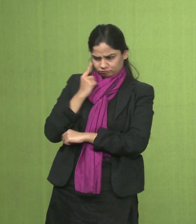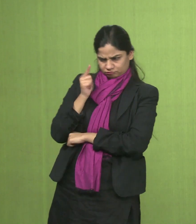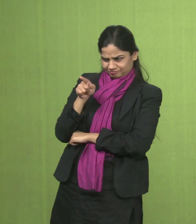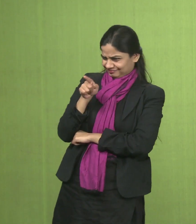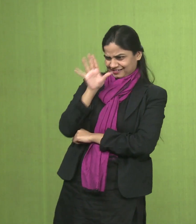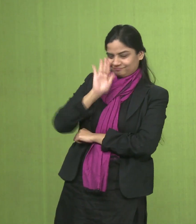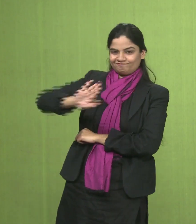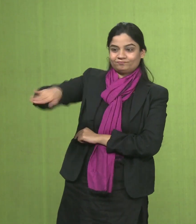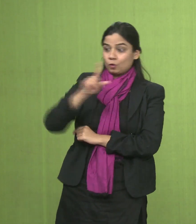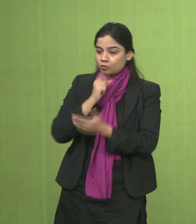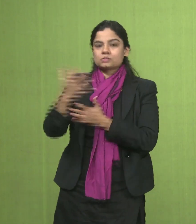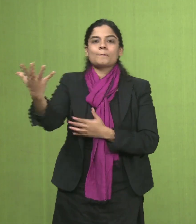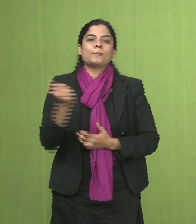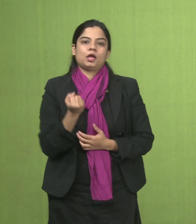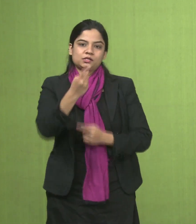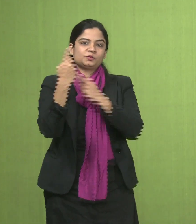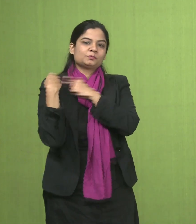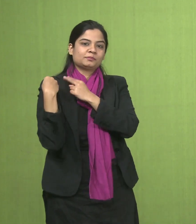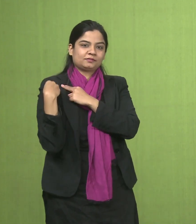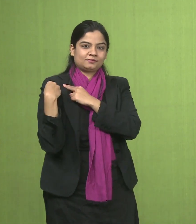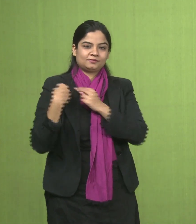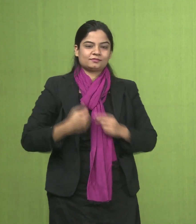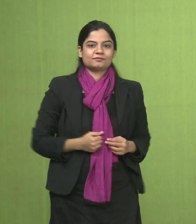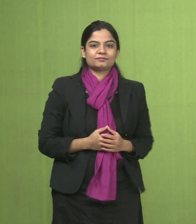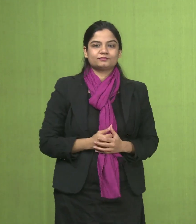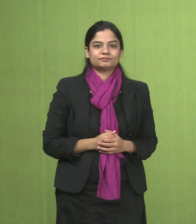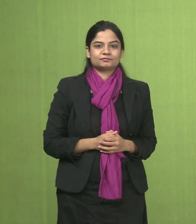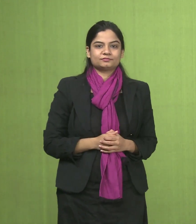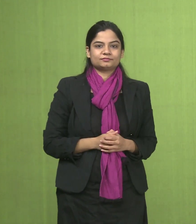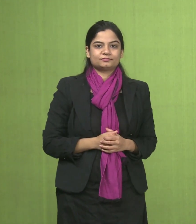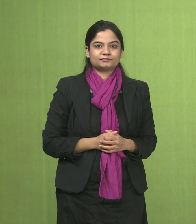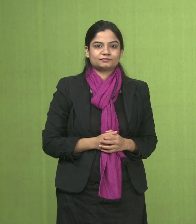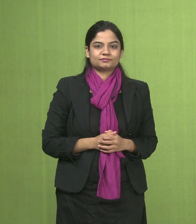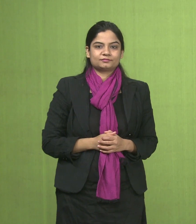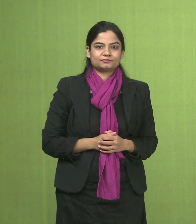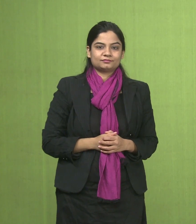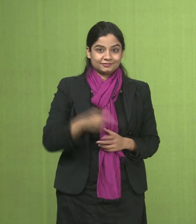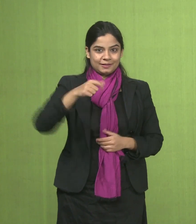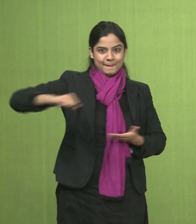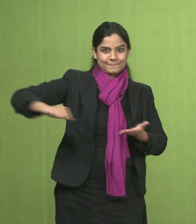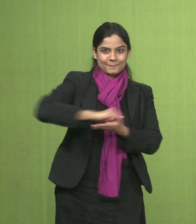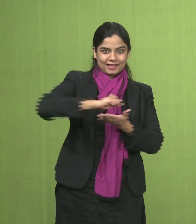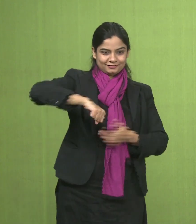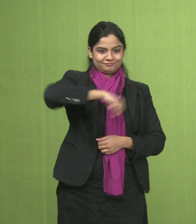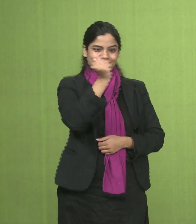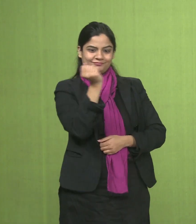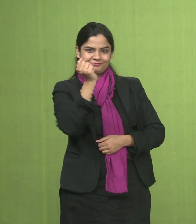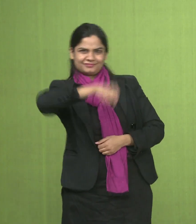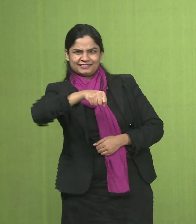So you have to be always mindful of what you are buying. Attractive labels and packaging, be mindful of that. As you can see,